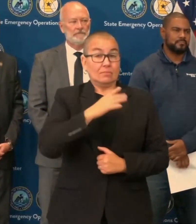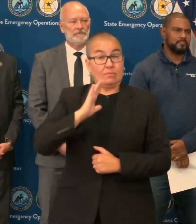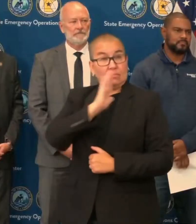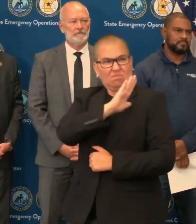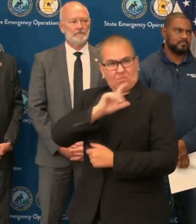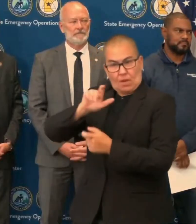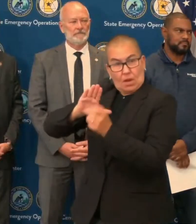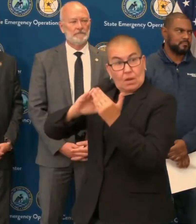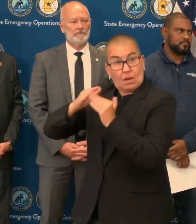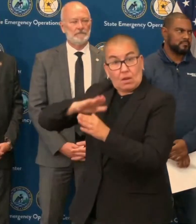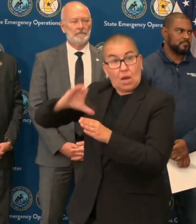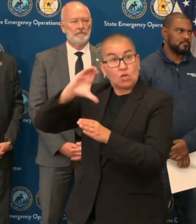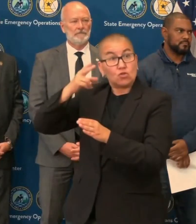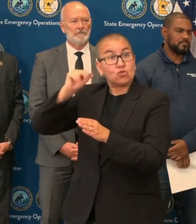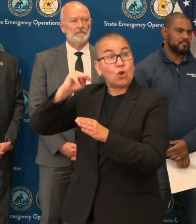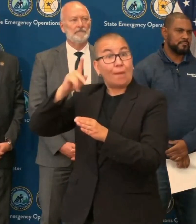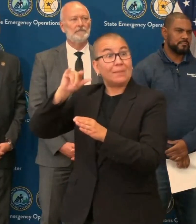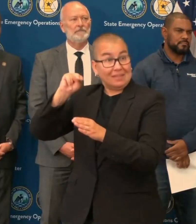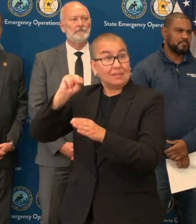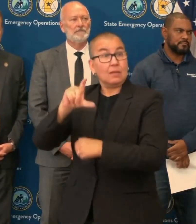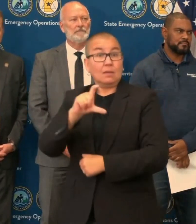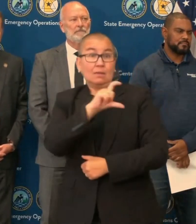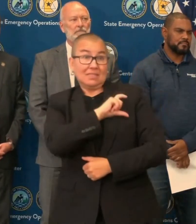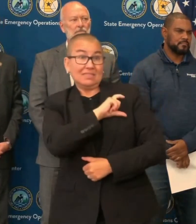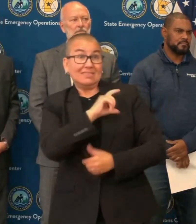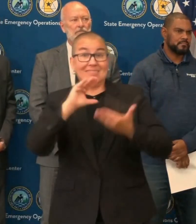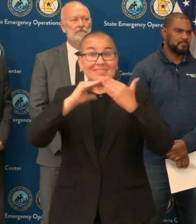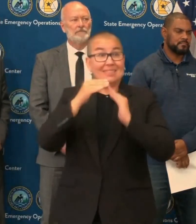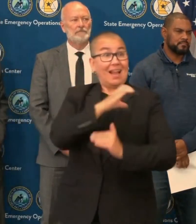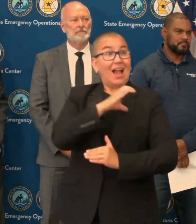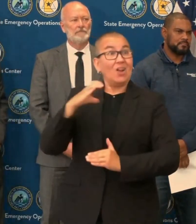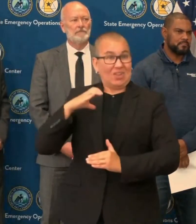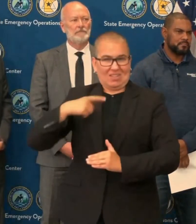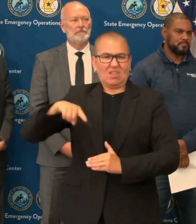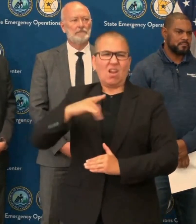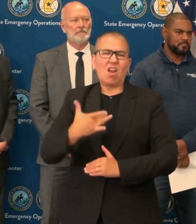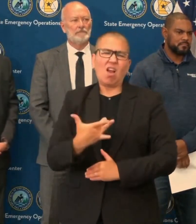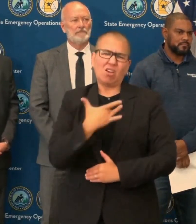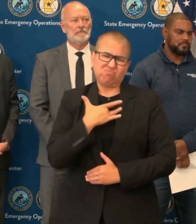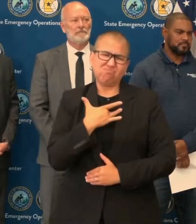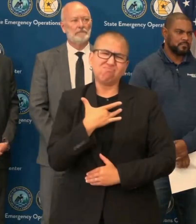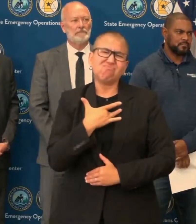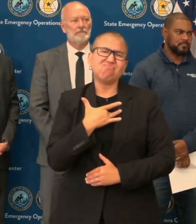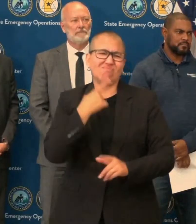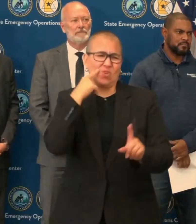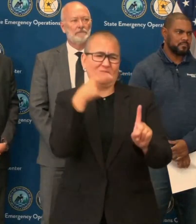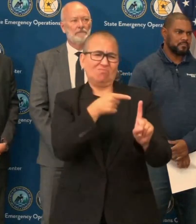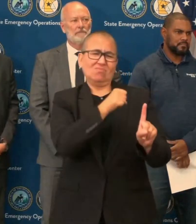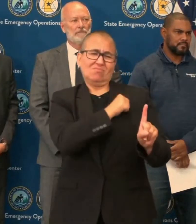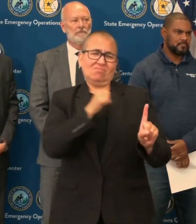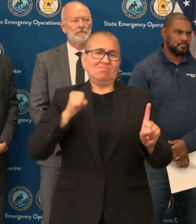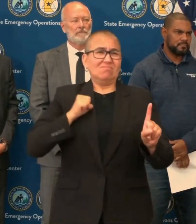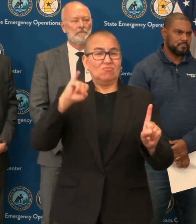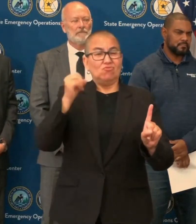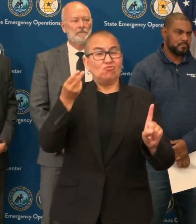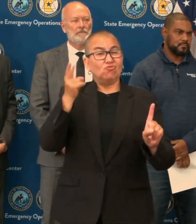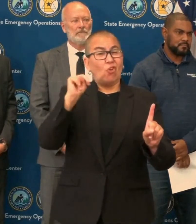City Council, I want to extend a heartfelt thoughts and prayers to Senator John Hoffman and Representative